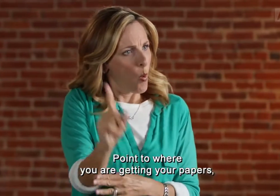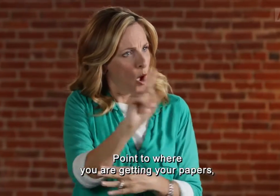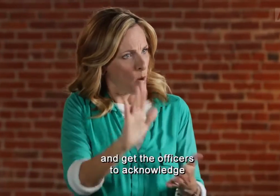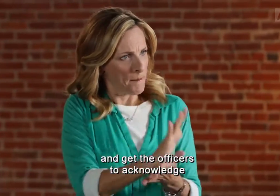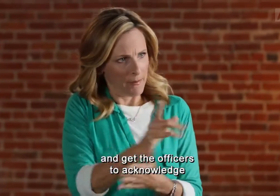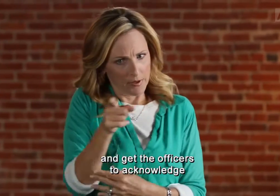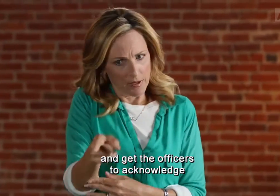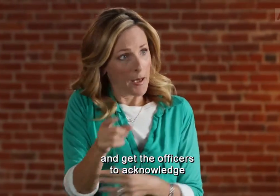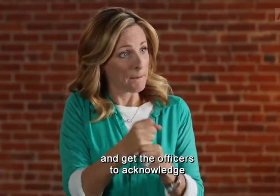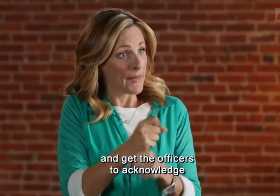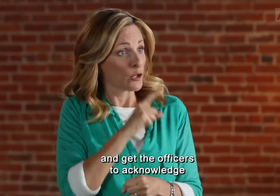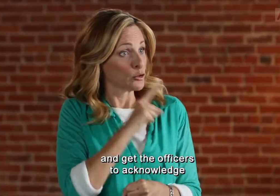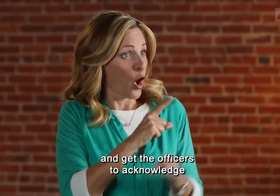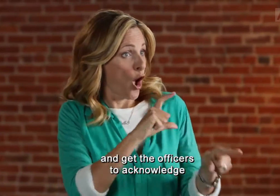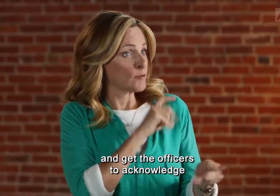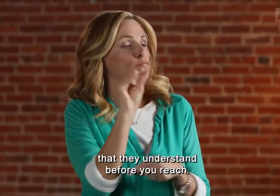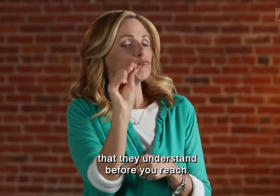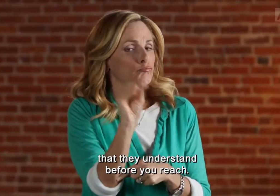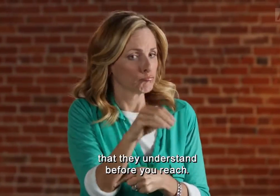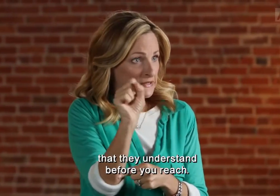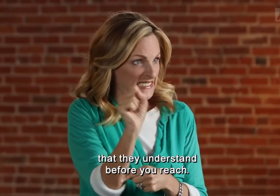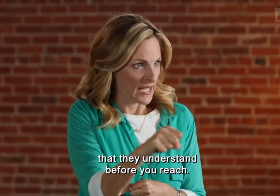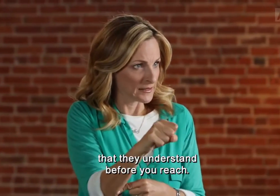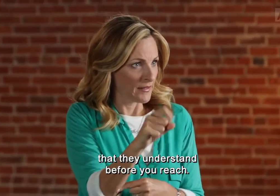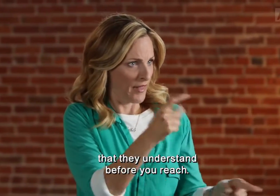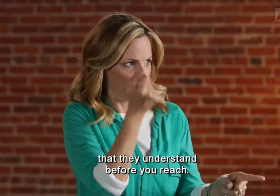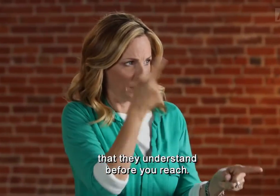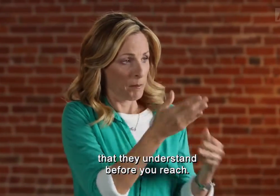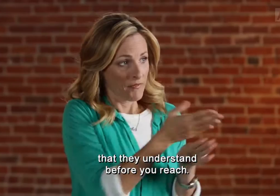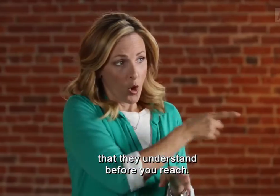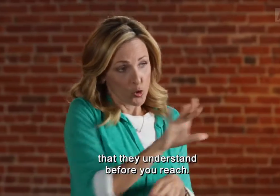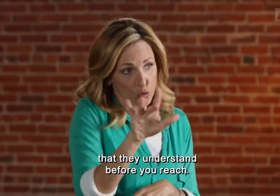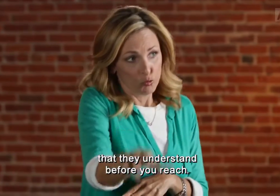your papers and get the officers to acknowledge that they understand before you reach.